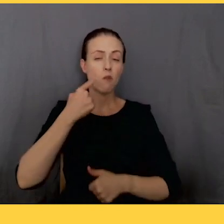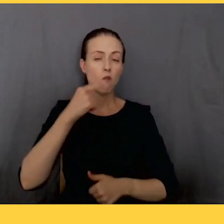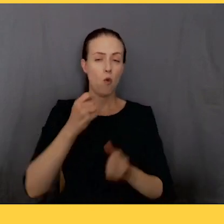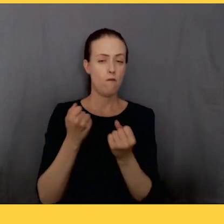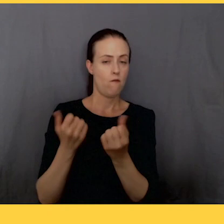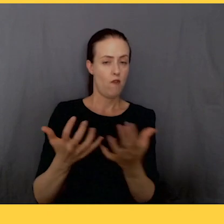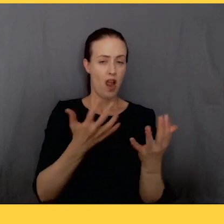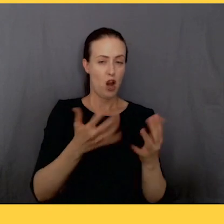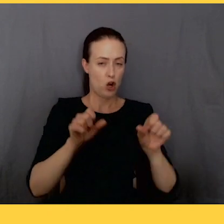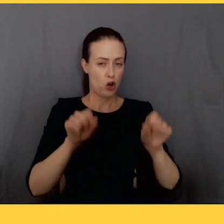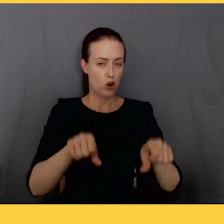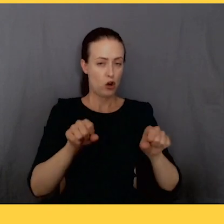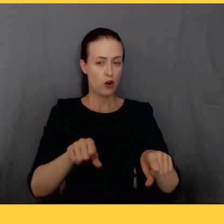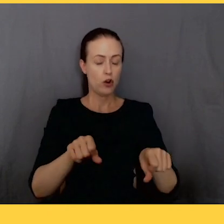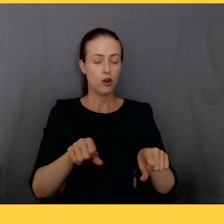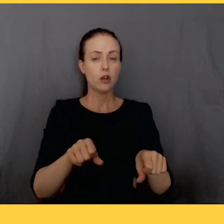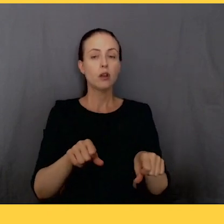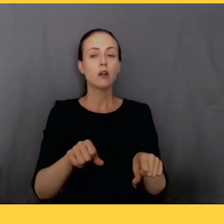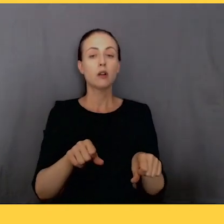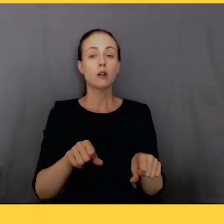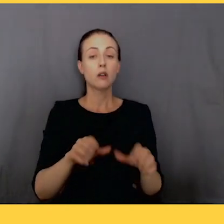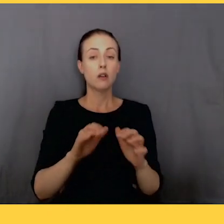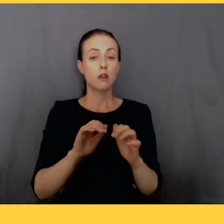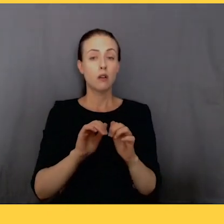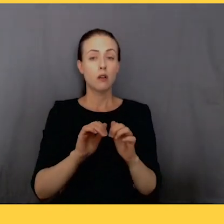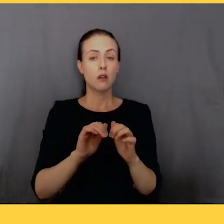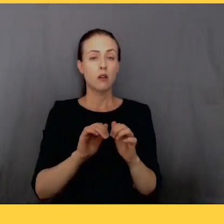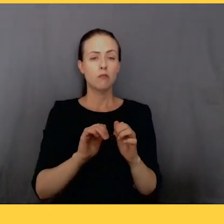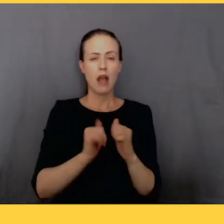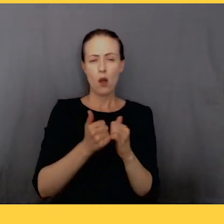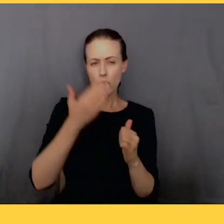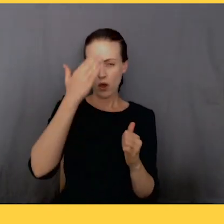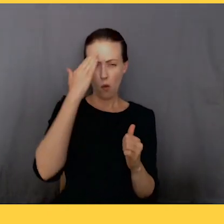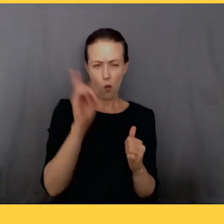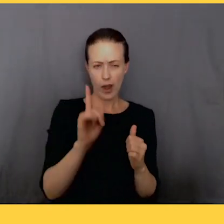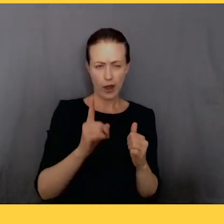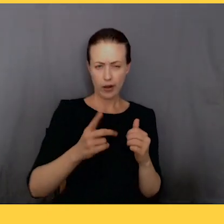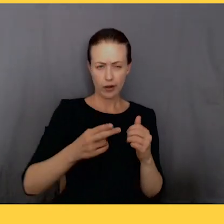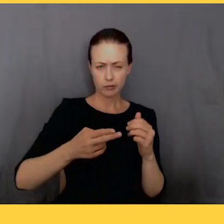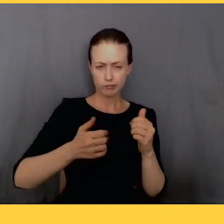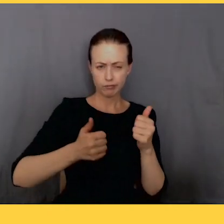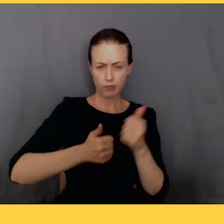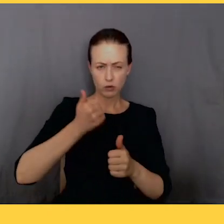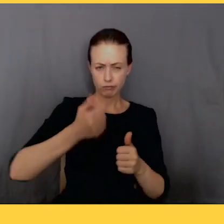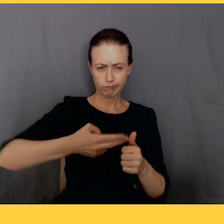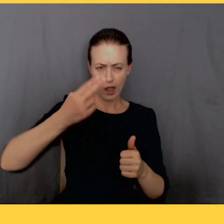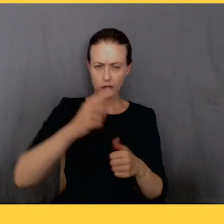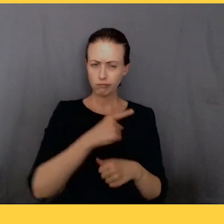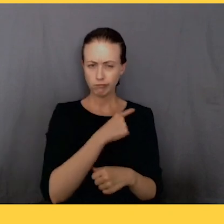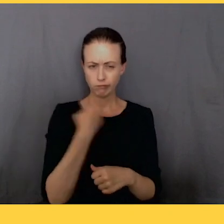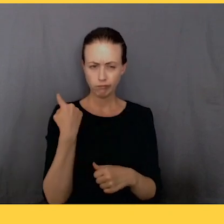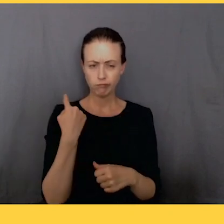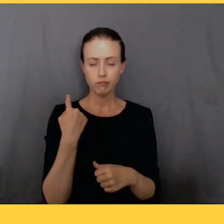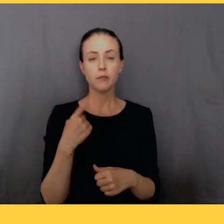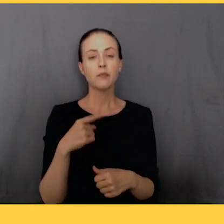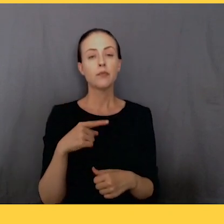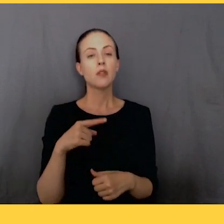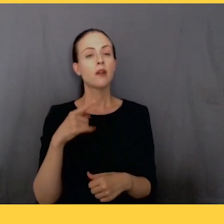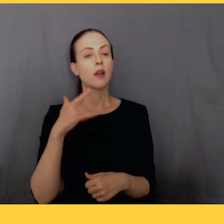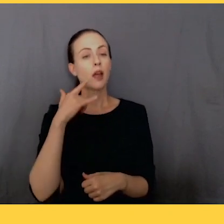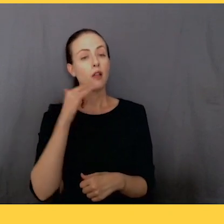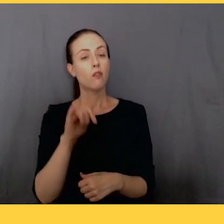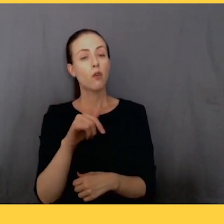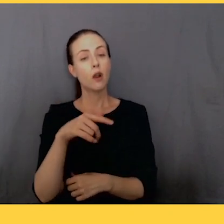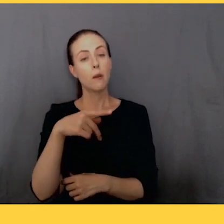through the fire hazards mapping process that California Public Utility Commission have